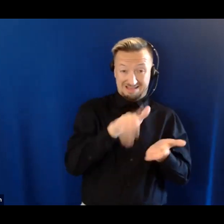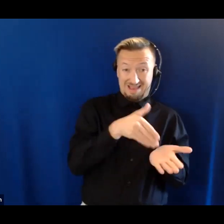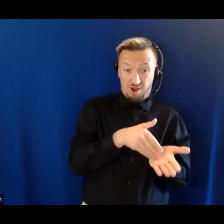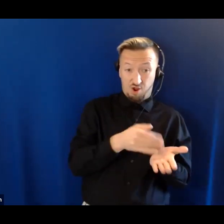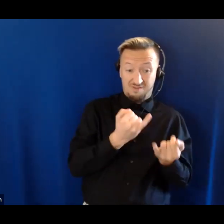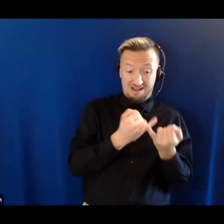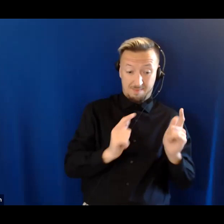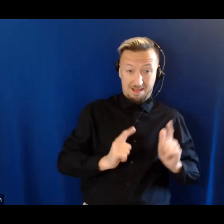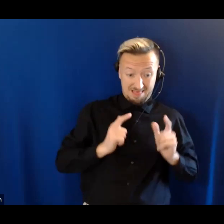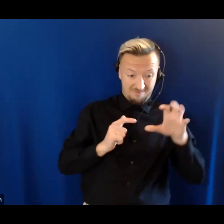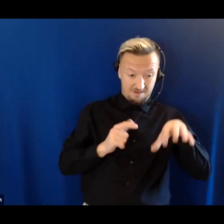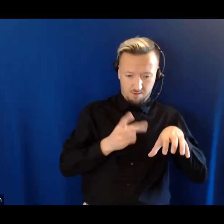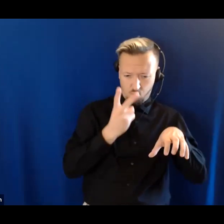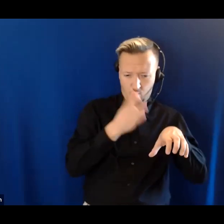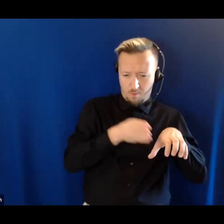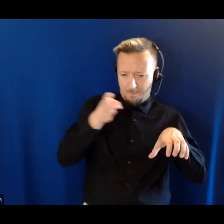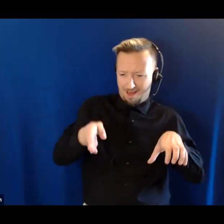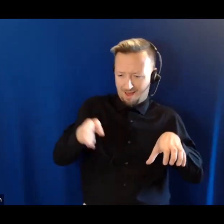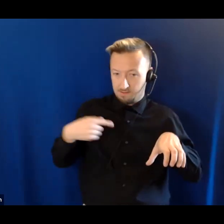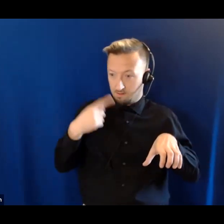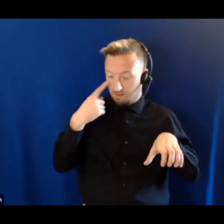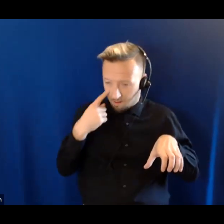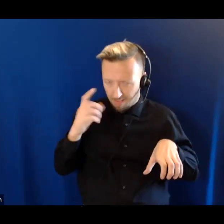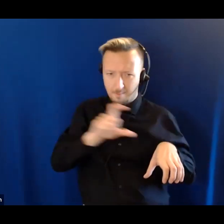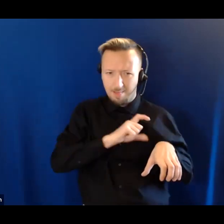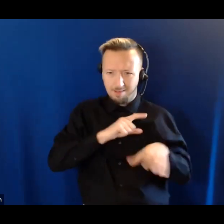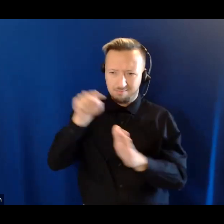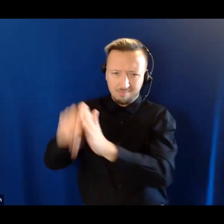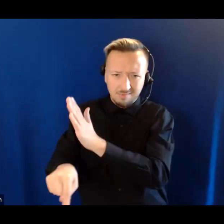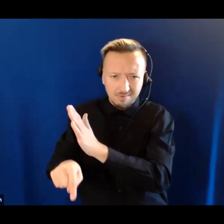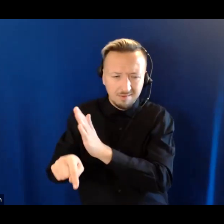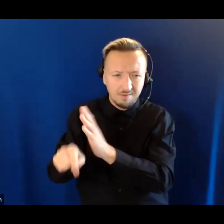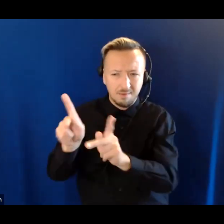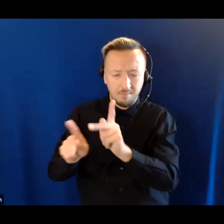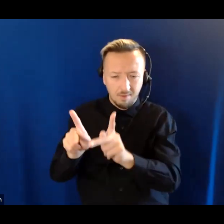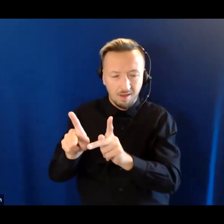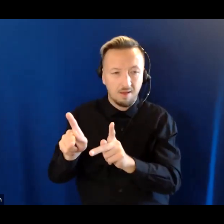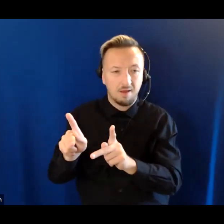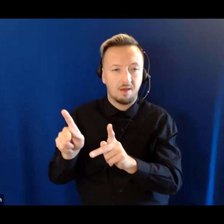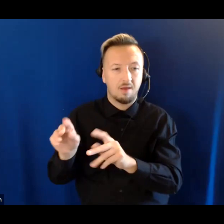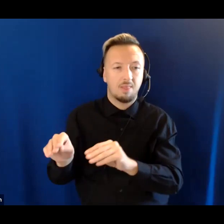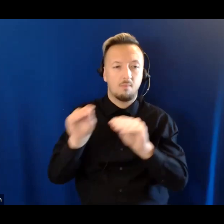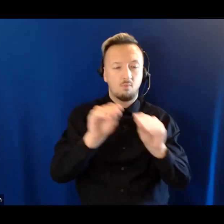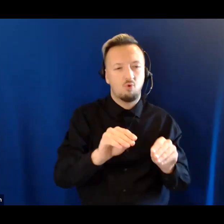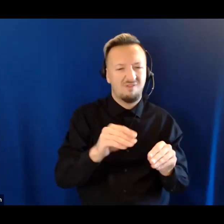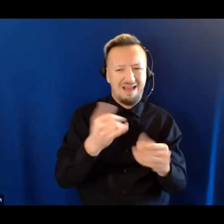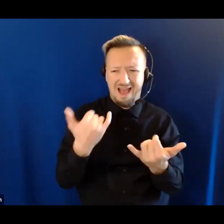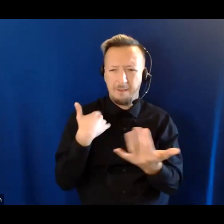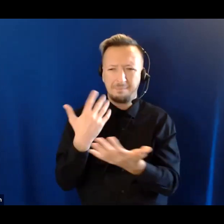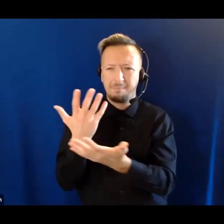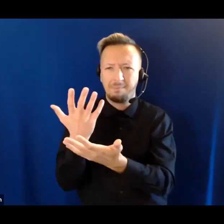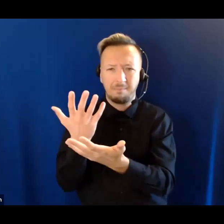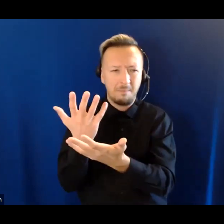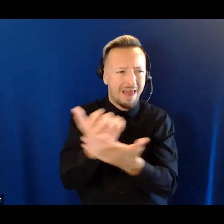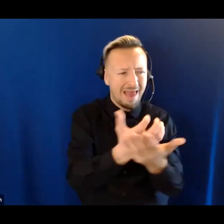be murdered by the police, and then going into movement spaces on a national scale and begging people to care about